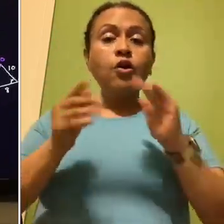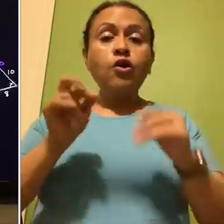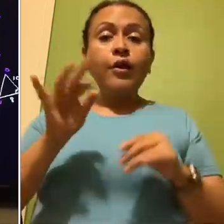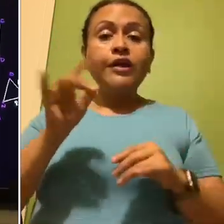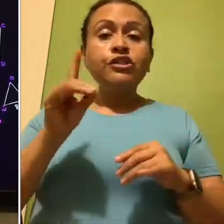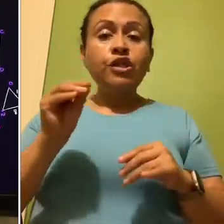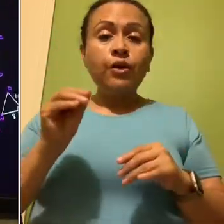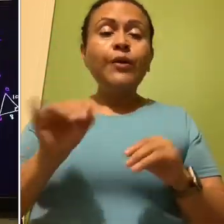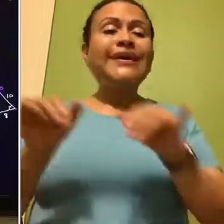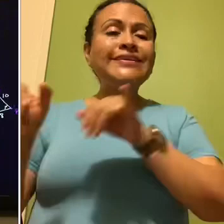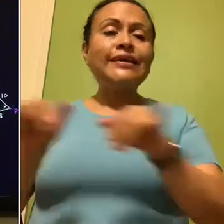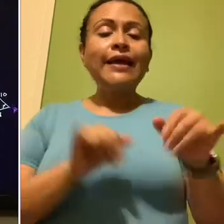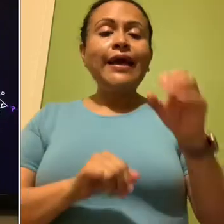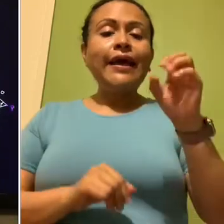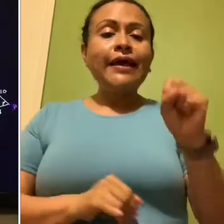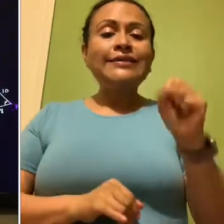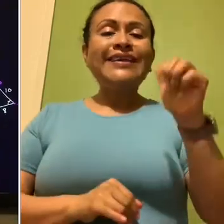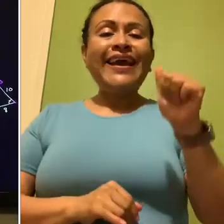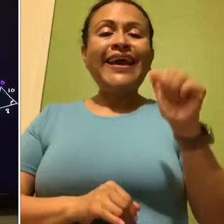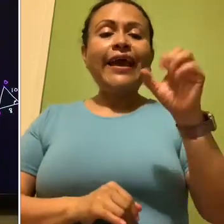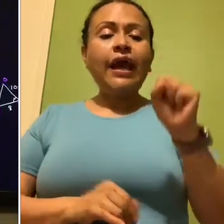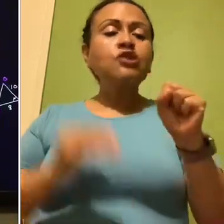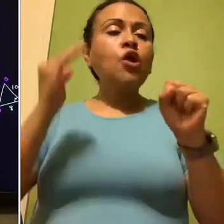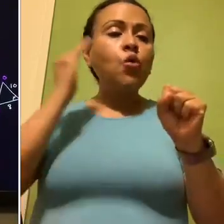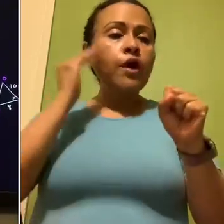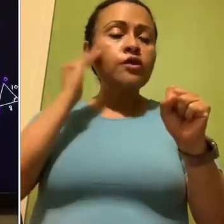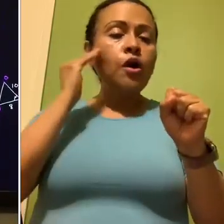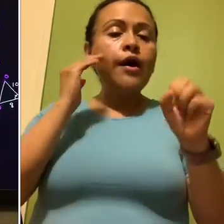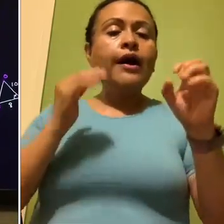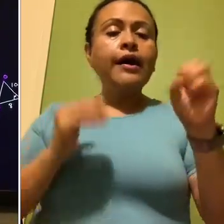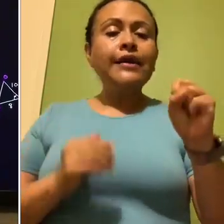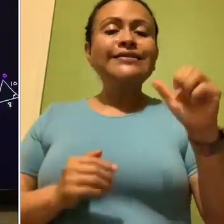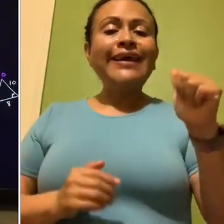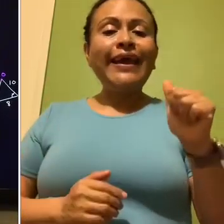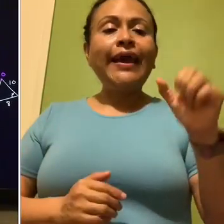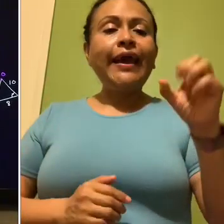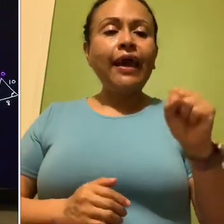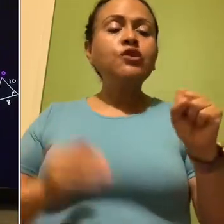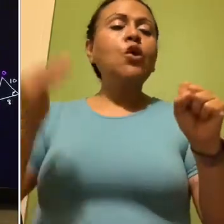the ratio is the same. So by SAS, we know